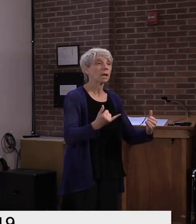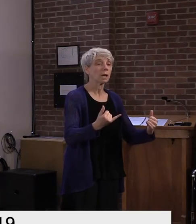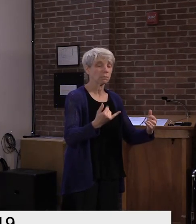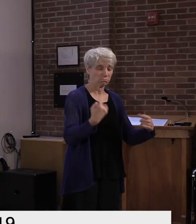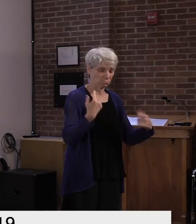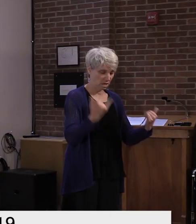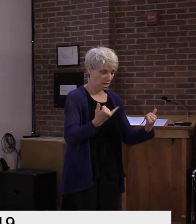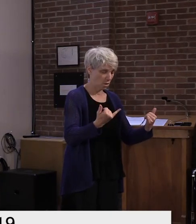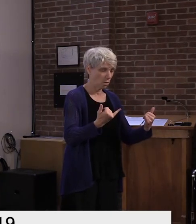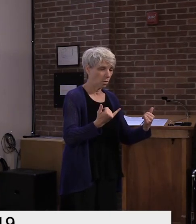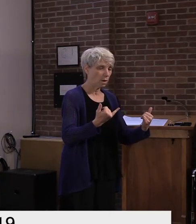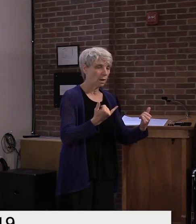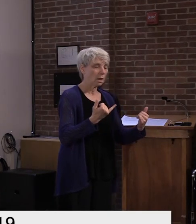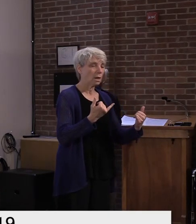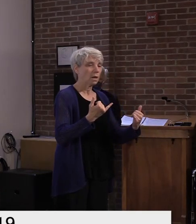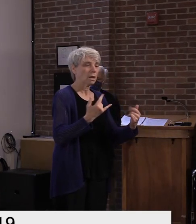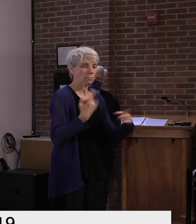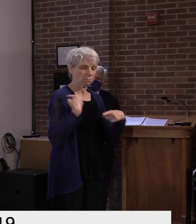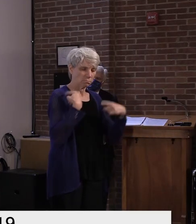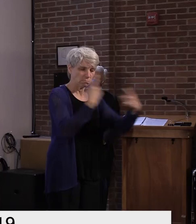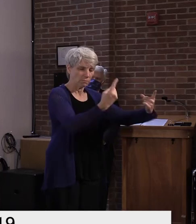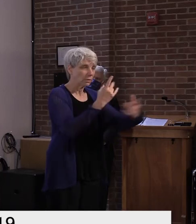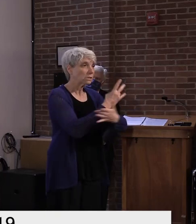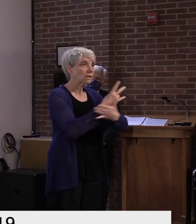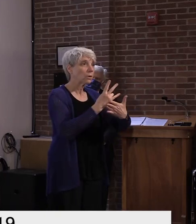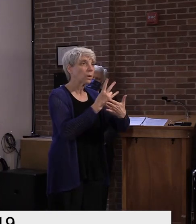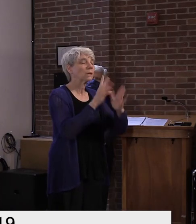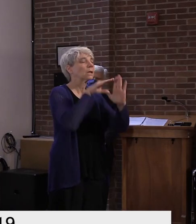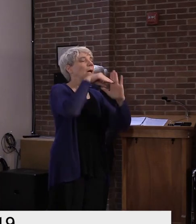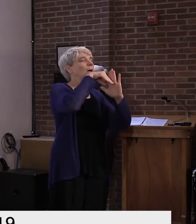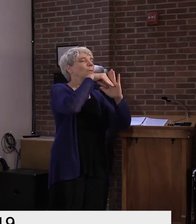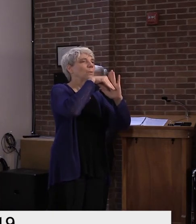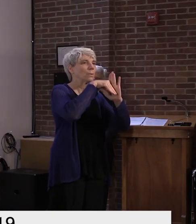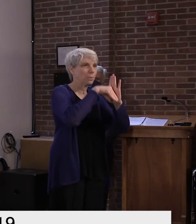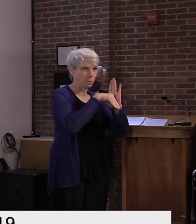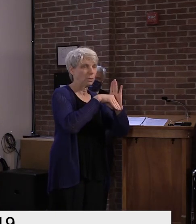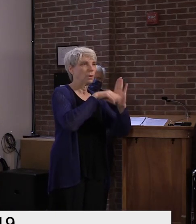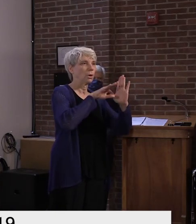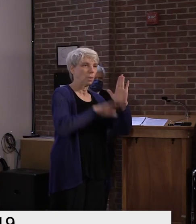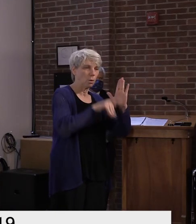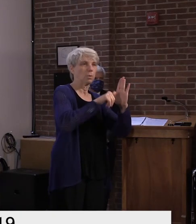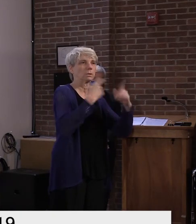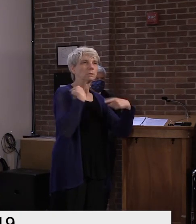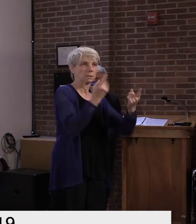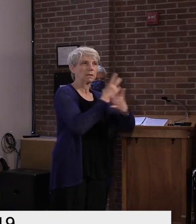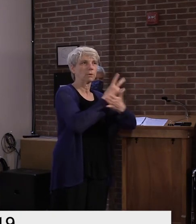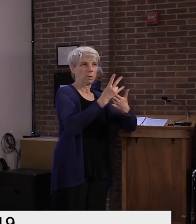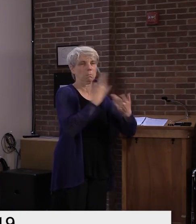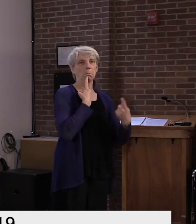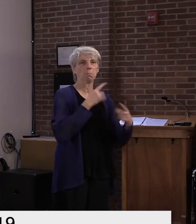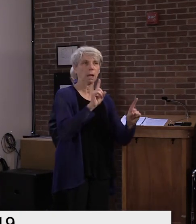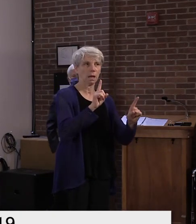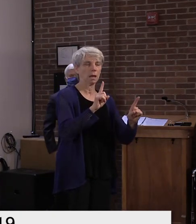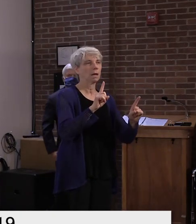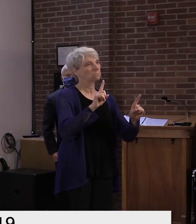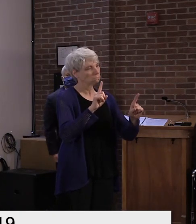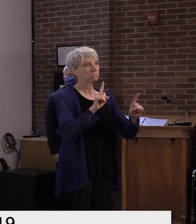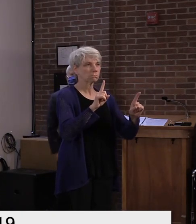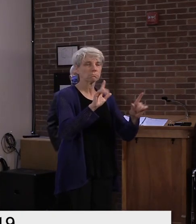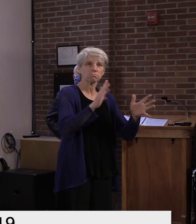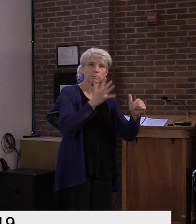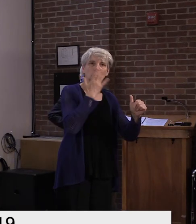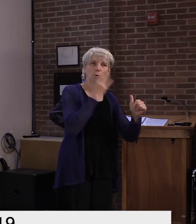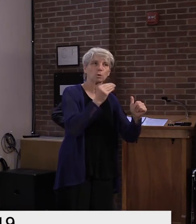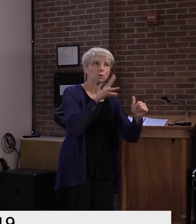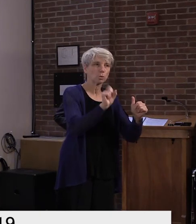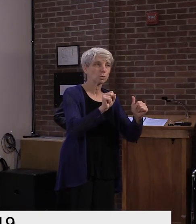7 weeks, a low point from the last time we saw cases in this range about 7 weeks ago. So again, on the national front,